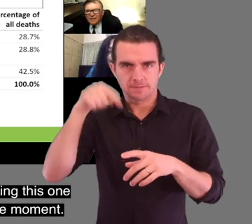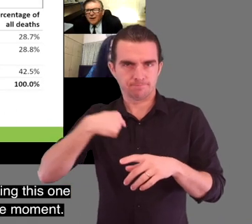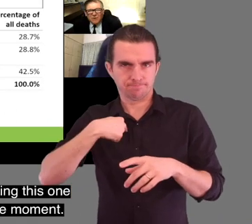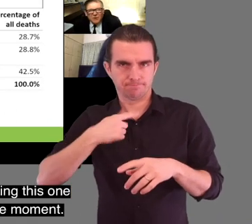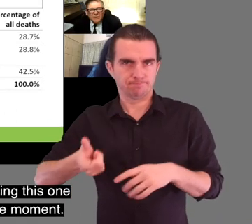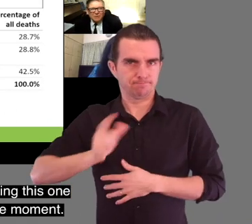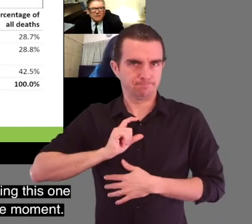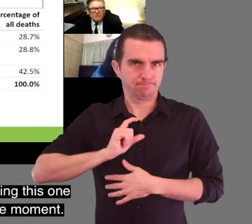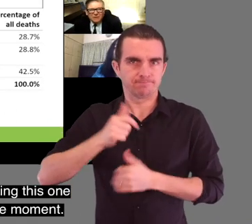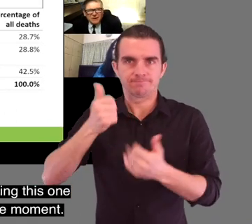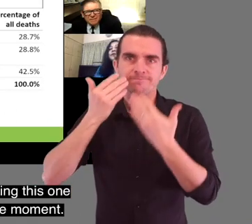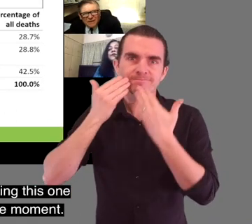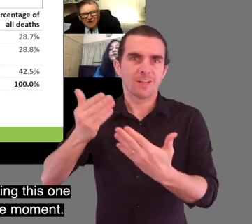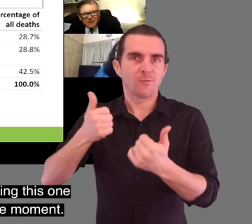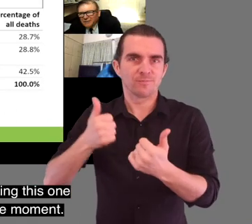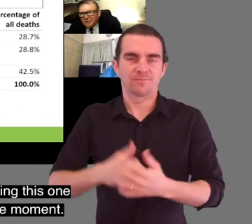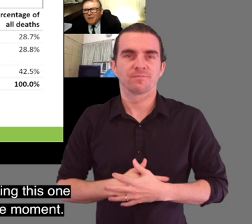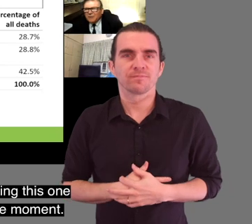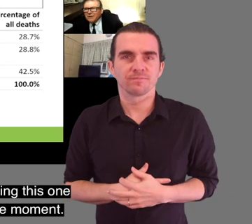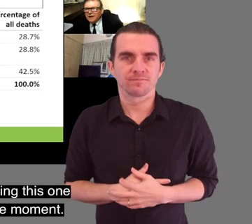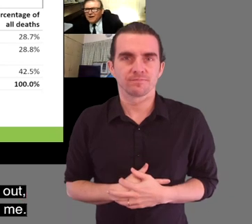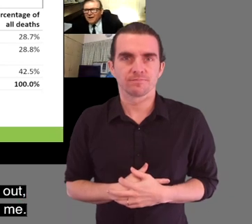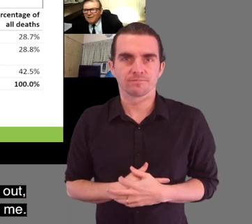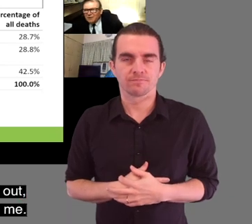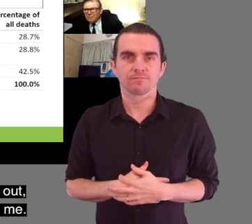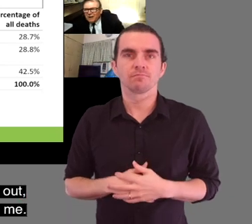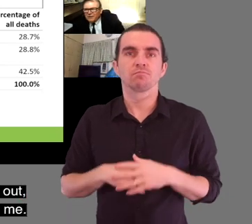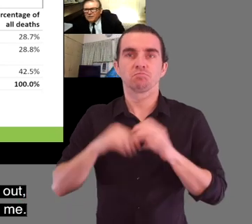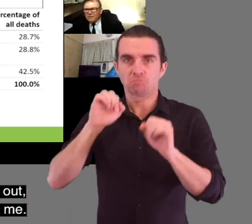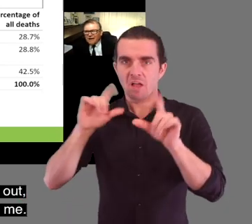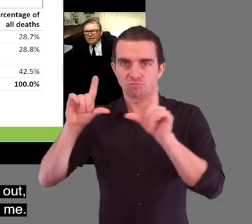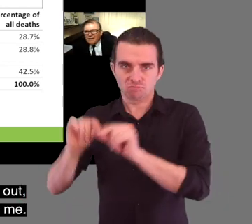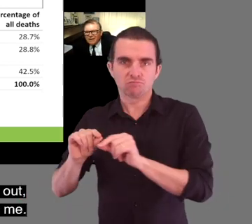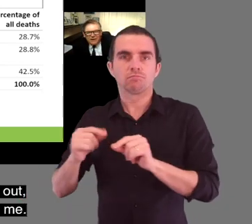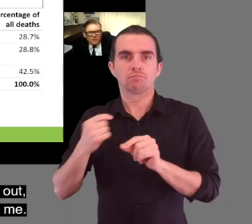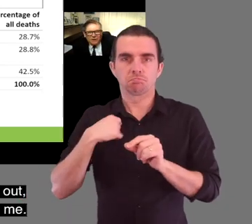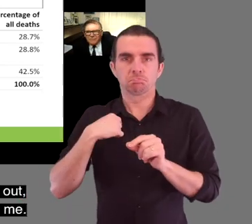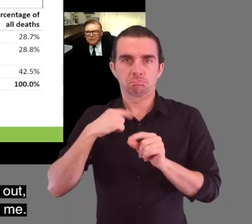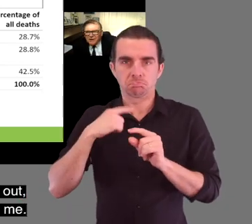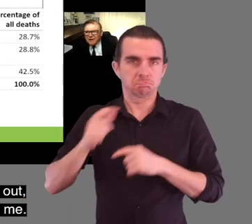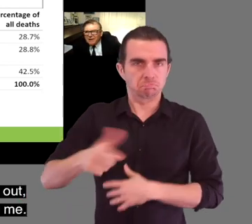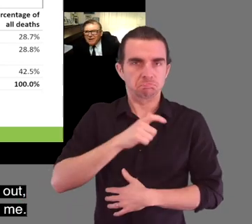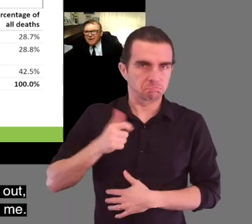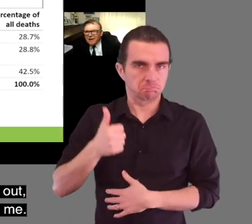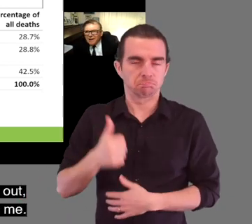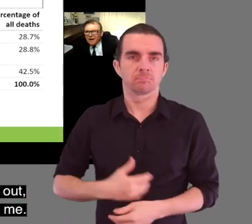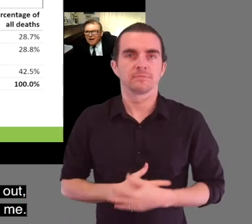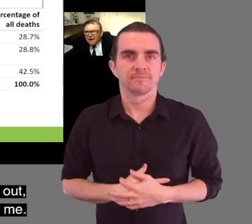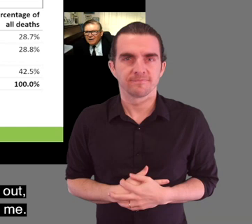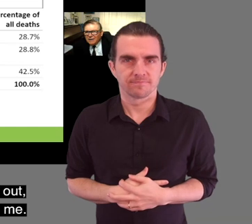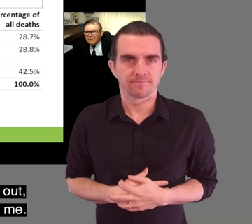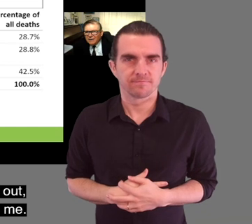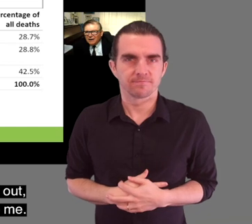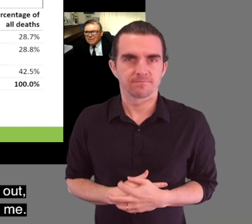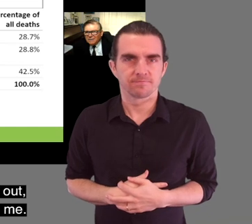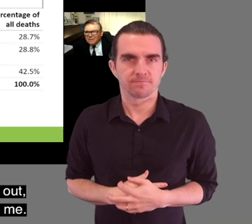I think I'm doing this one, Susie. So thank you for the moment. Yes. If you blank yourself out, and then it will come to me.